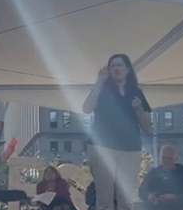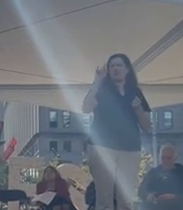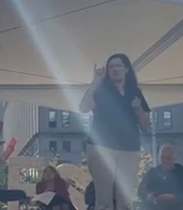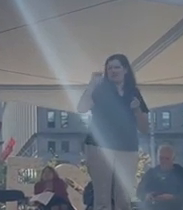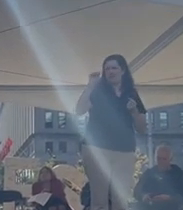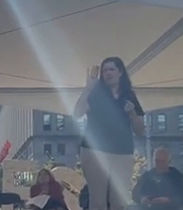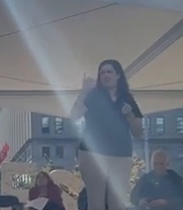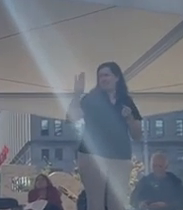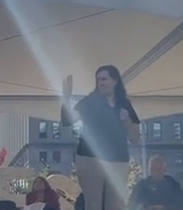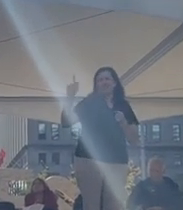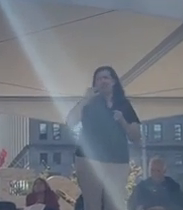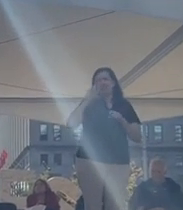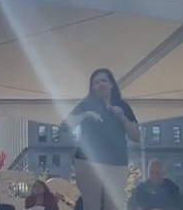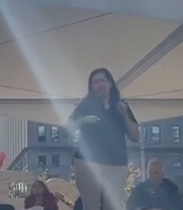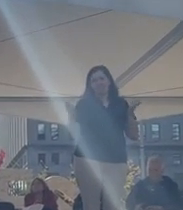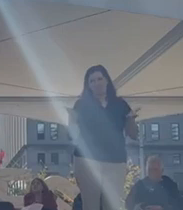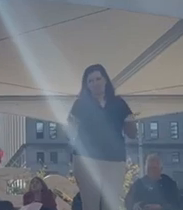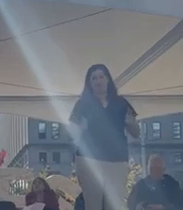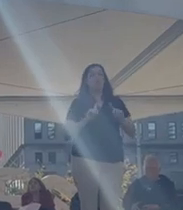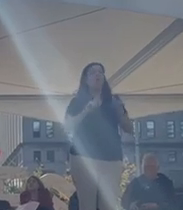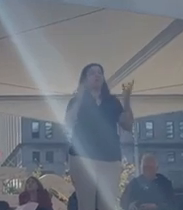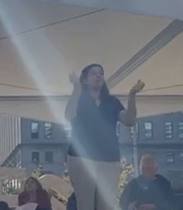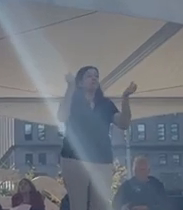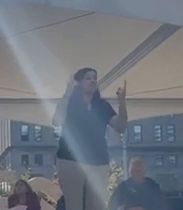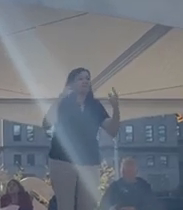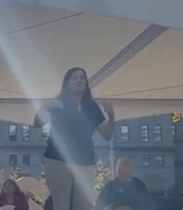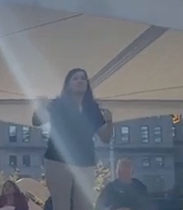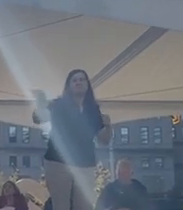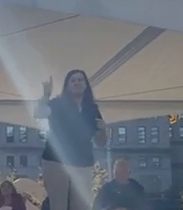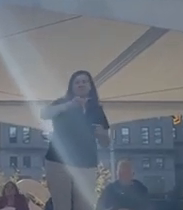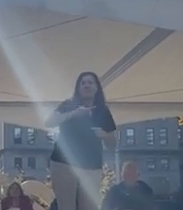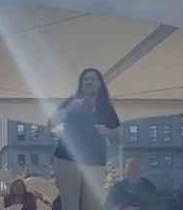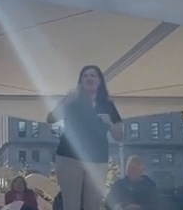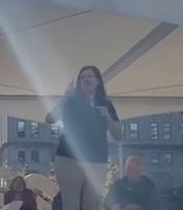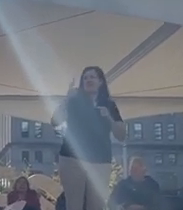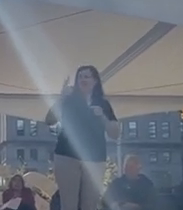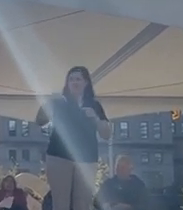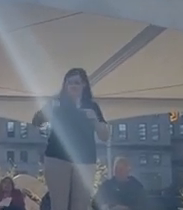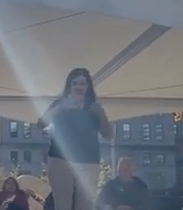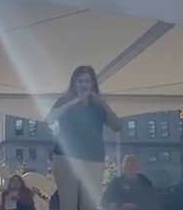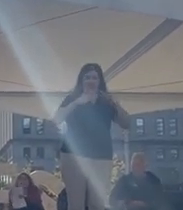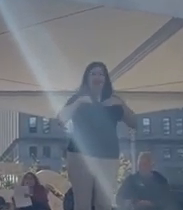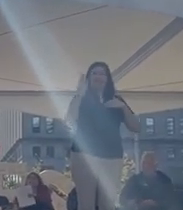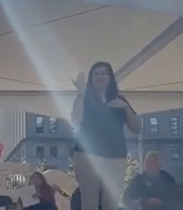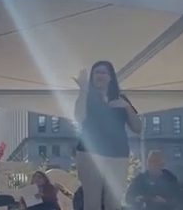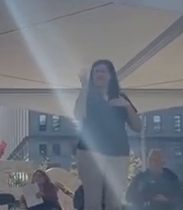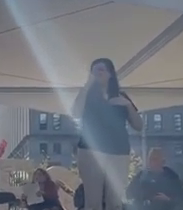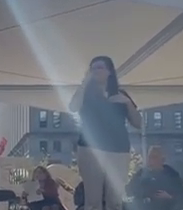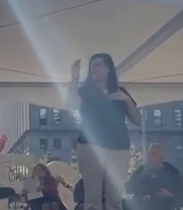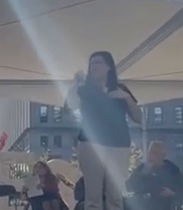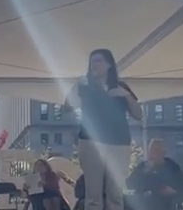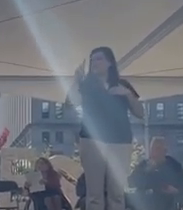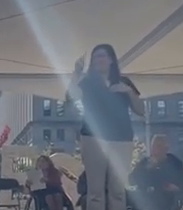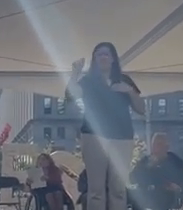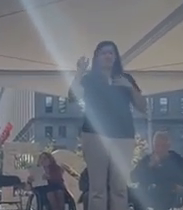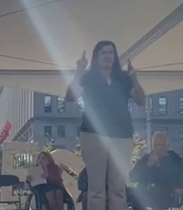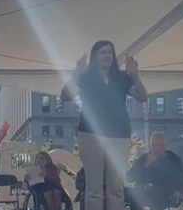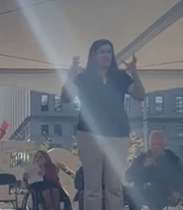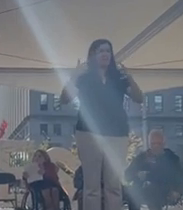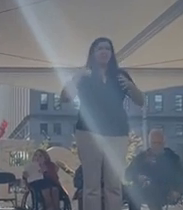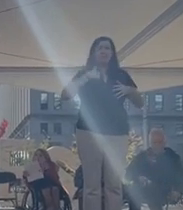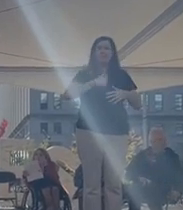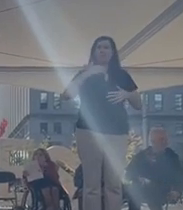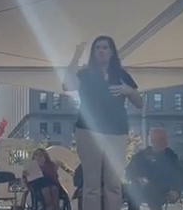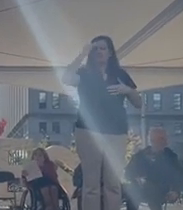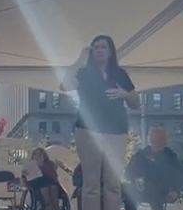absence. Please know that you are 15% of this city. We take you very seriously about this